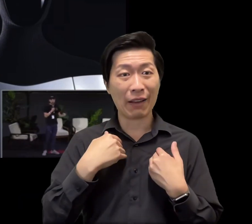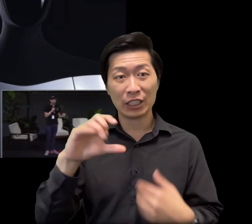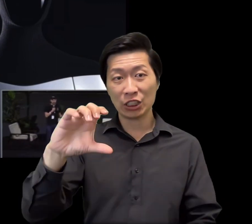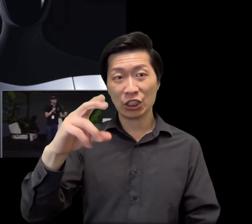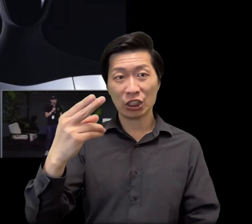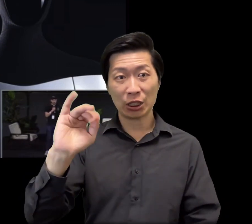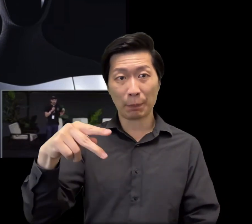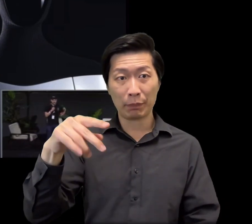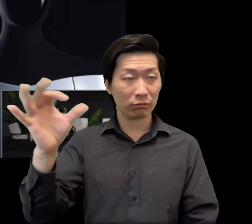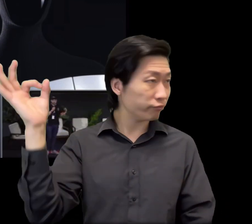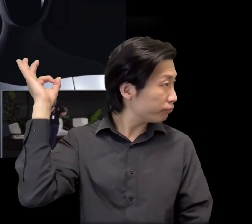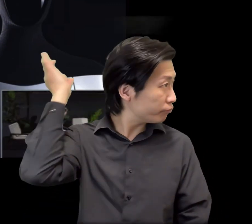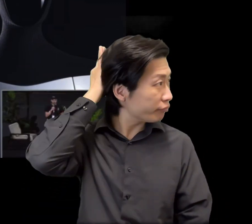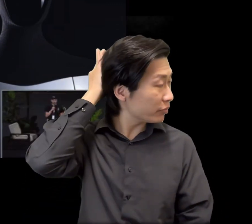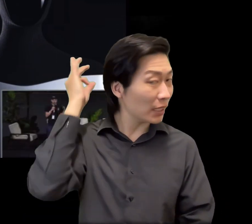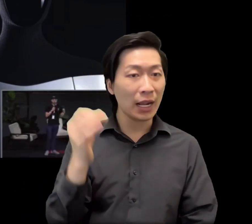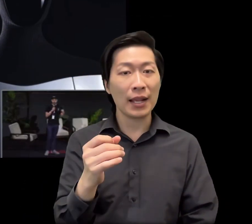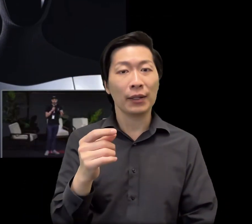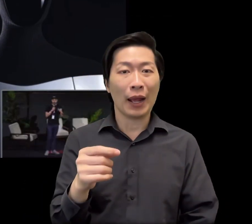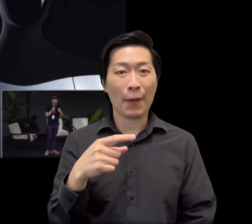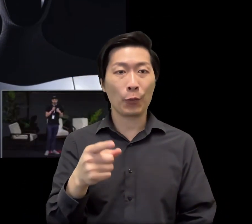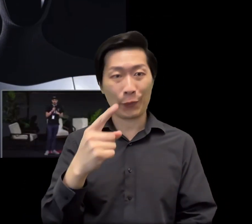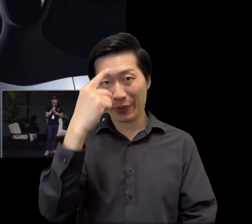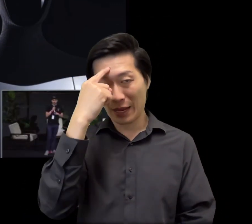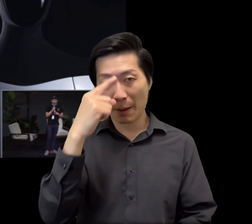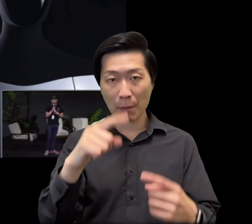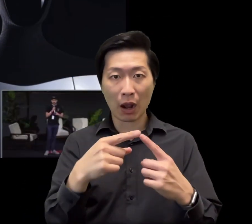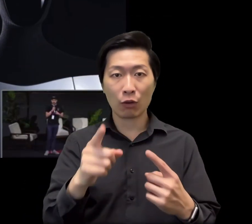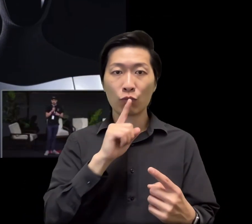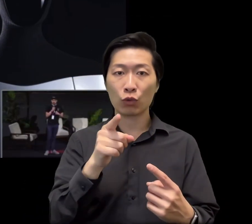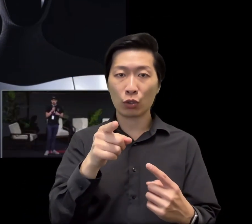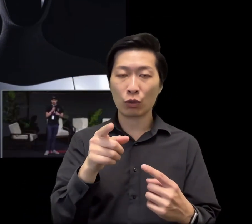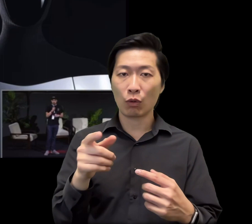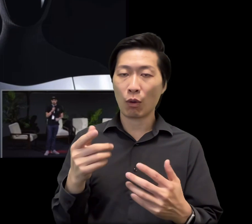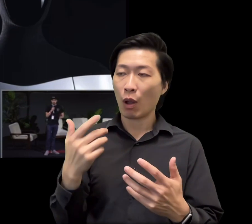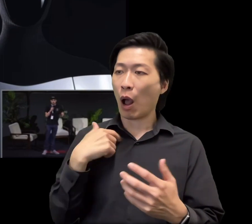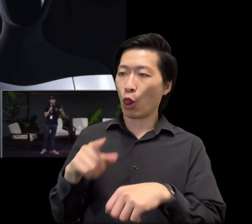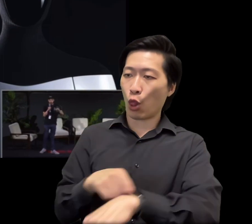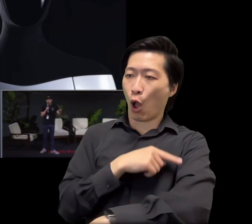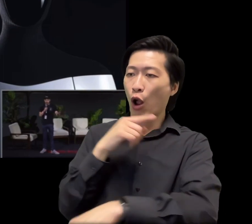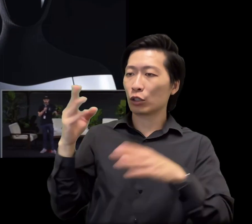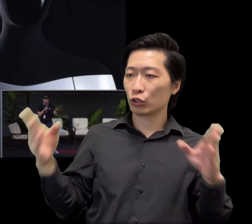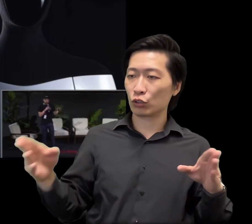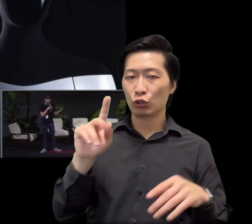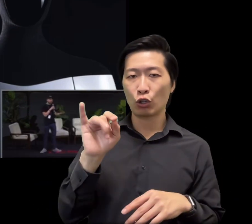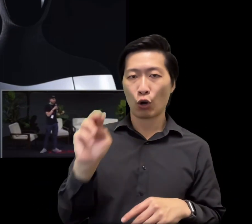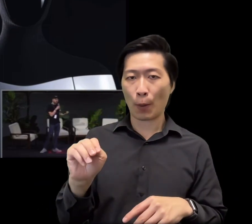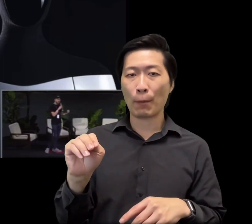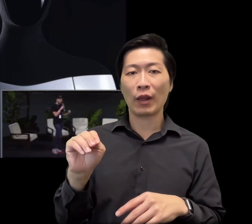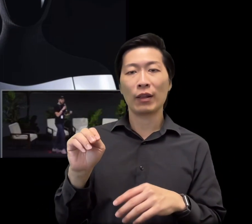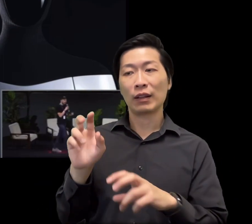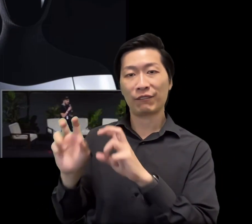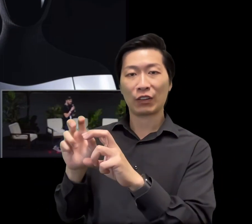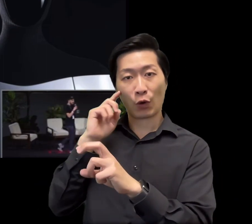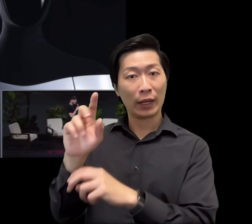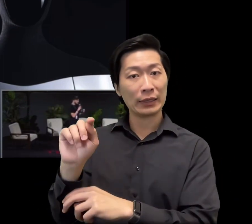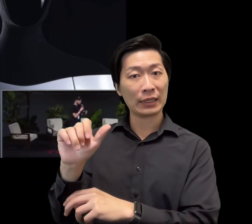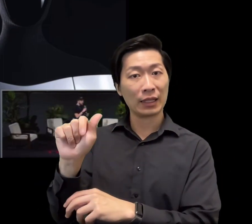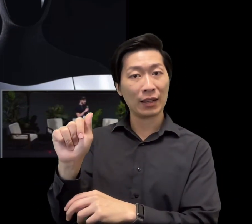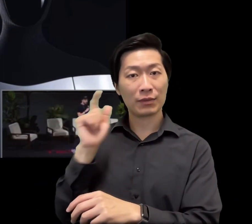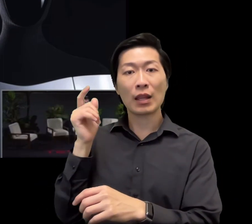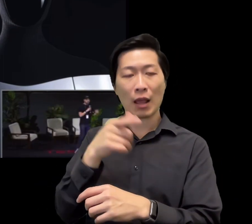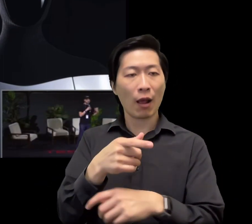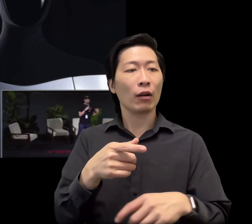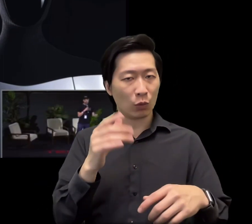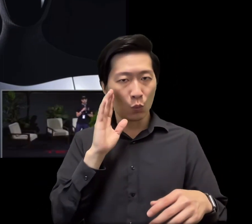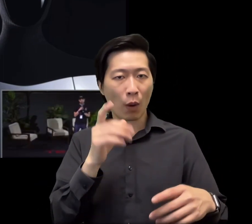our brains, I think there's a new, like when you think really about being a long-term Tesla investor, it's like, oh, we're going to fix the energy and transportation problem. That's